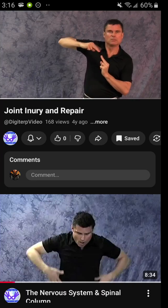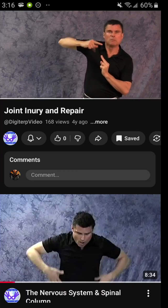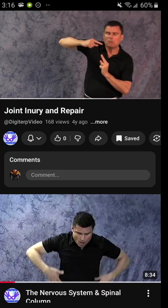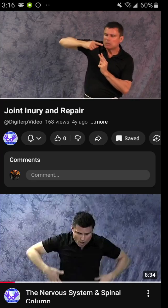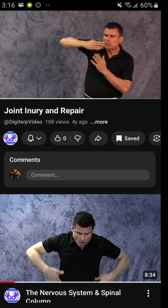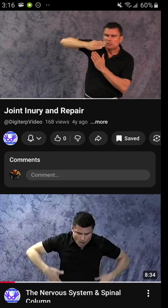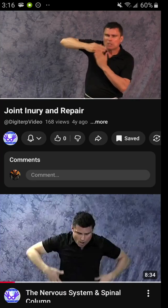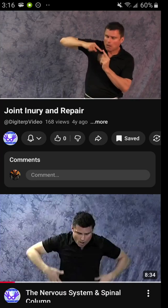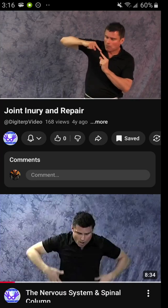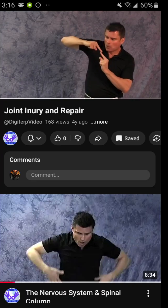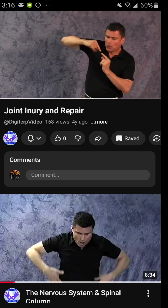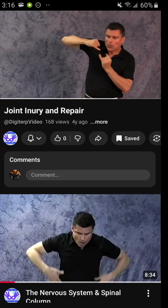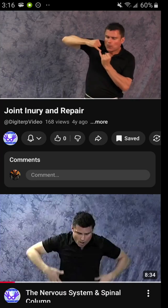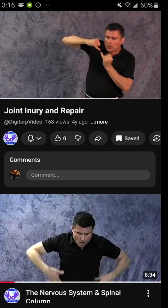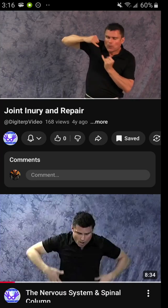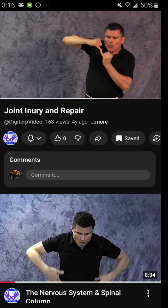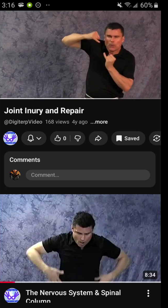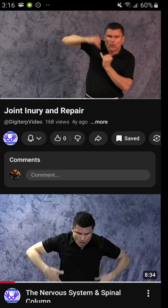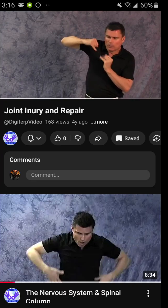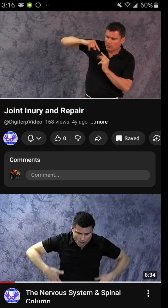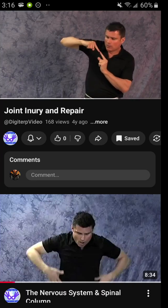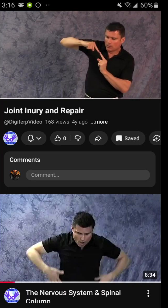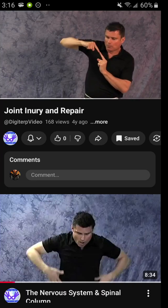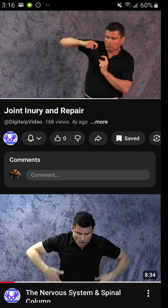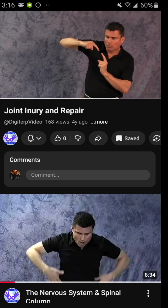that